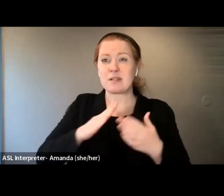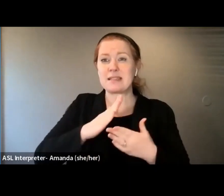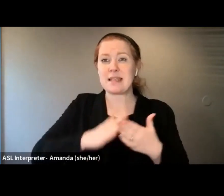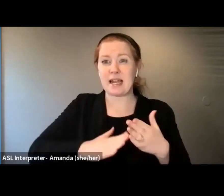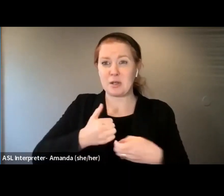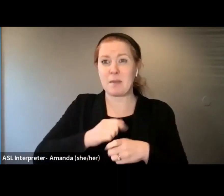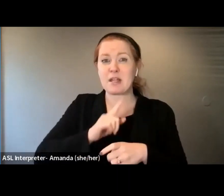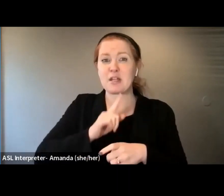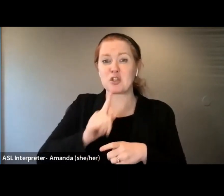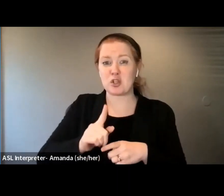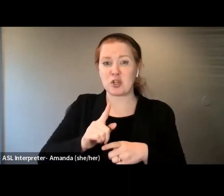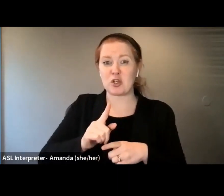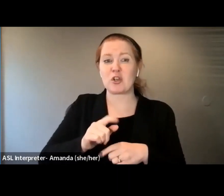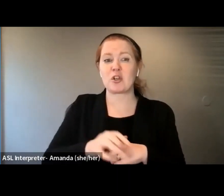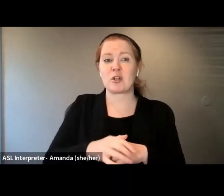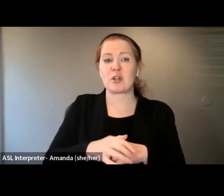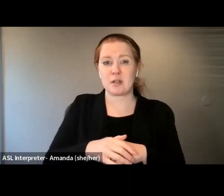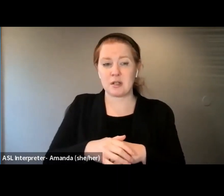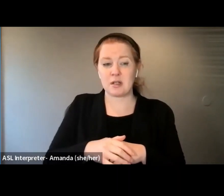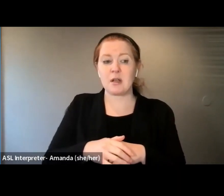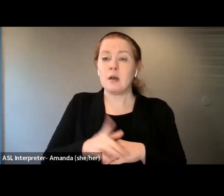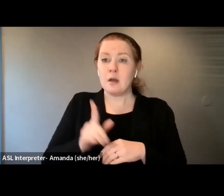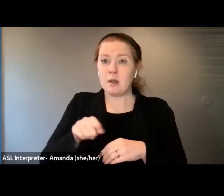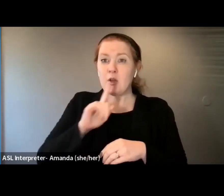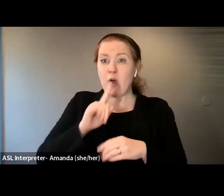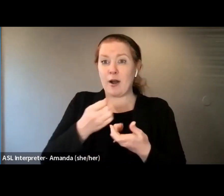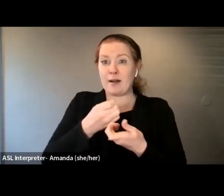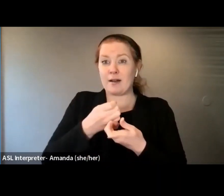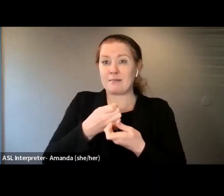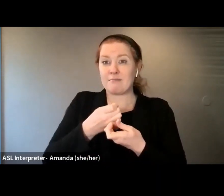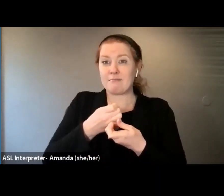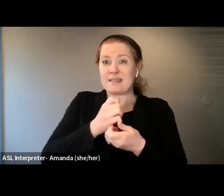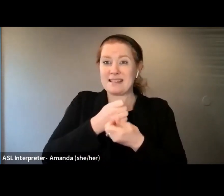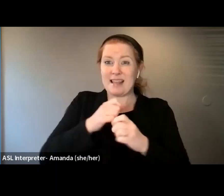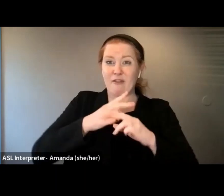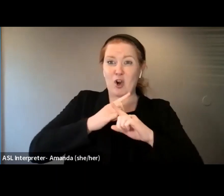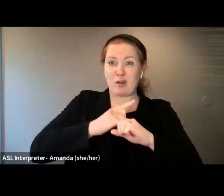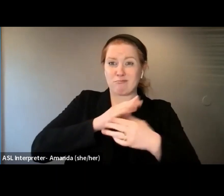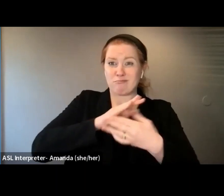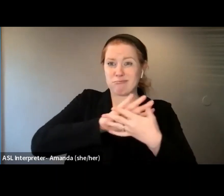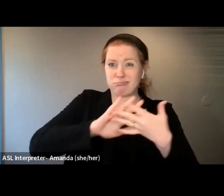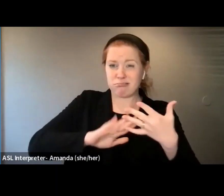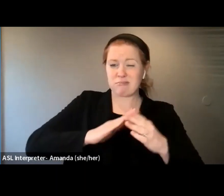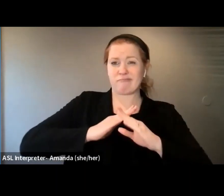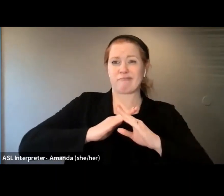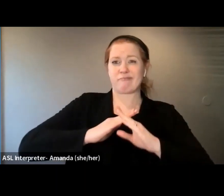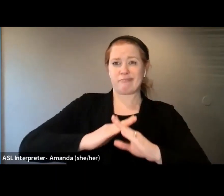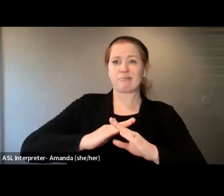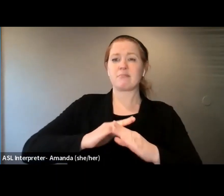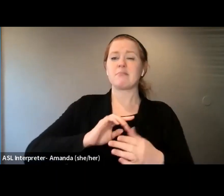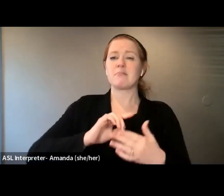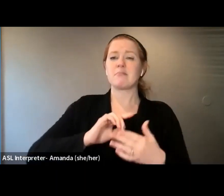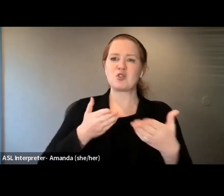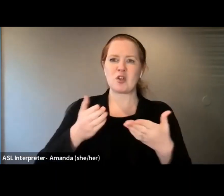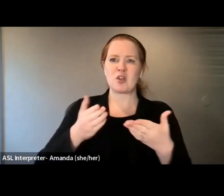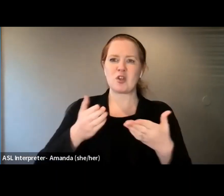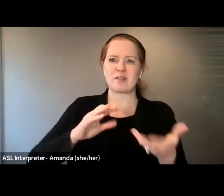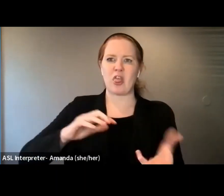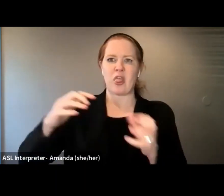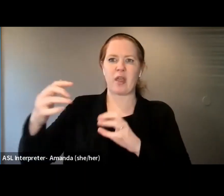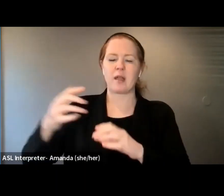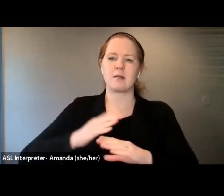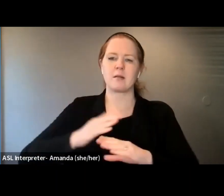that there are safeguards in place to protect against service disruption and